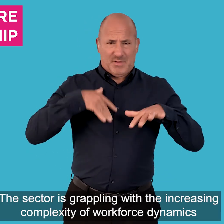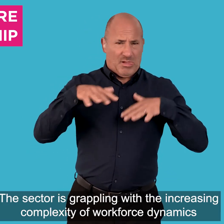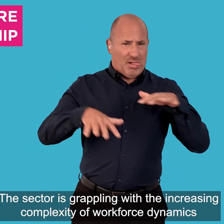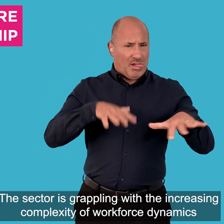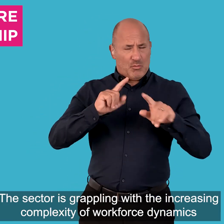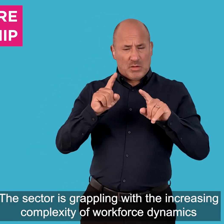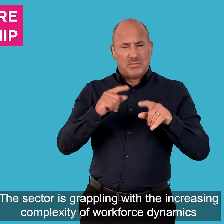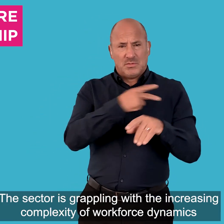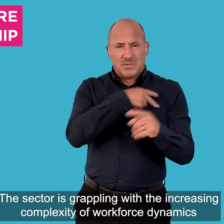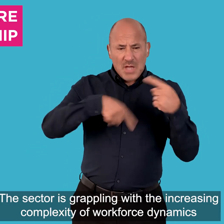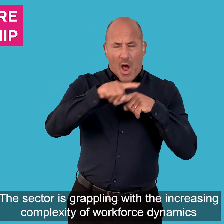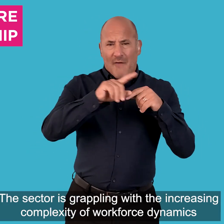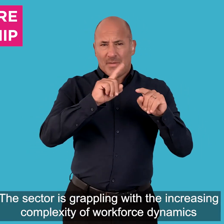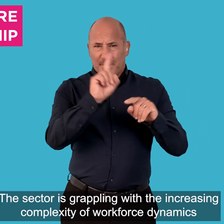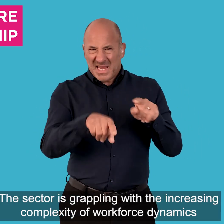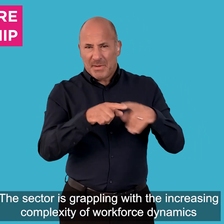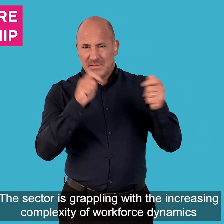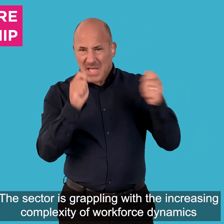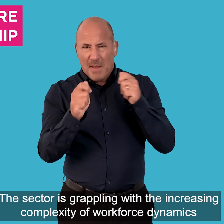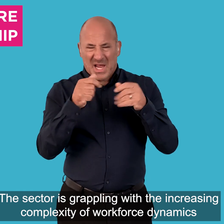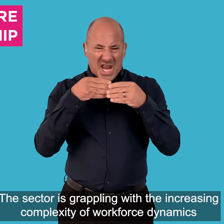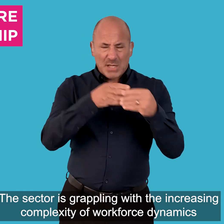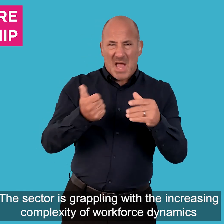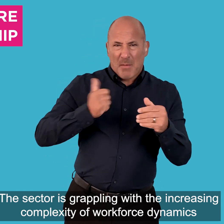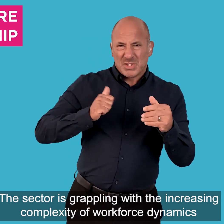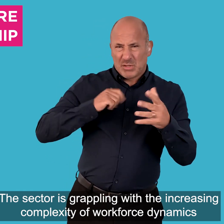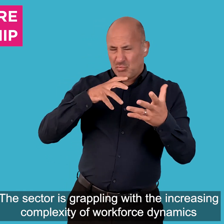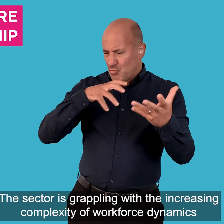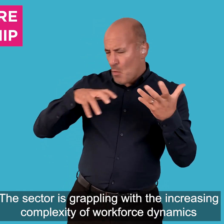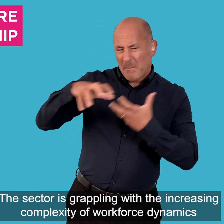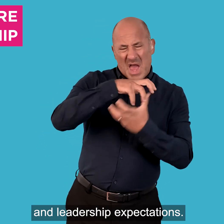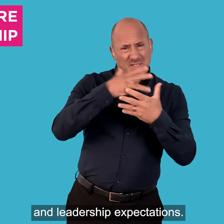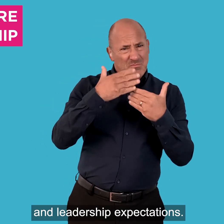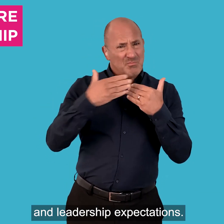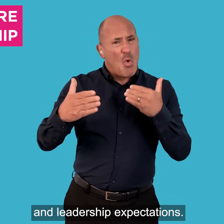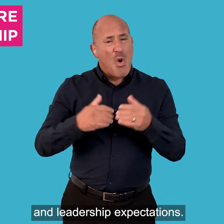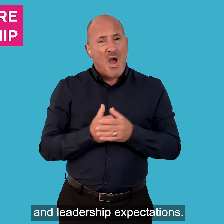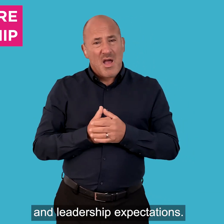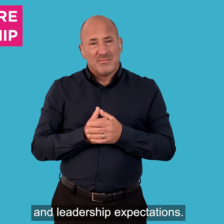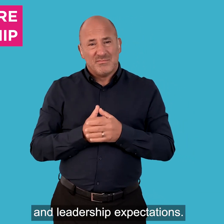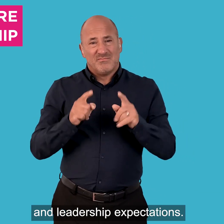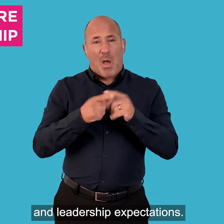The sector is grappling with the increasing complexity of workforce dynamics and leadership